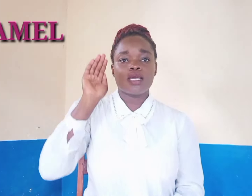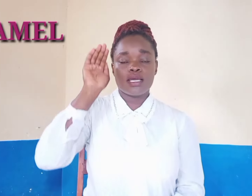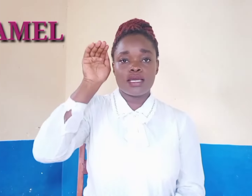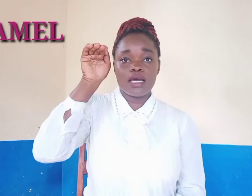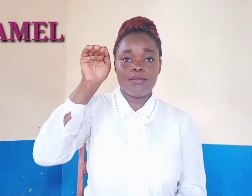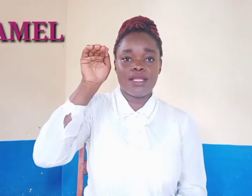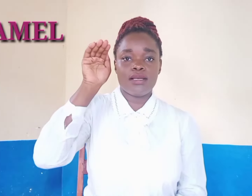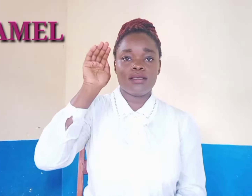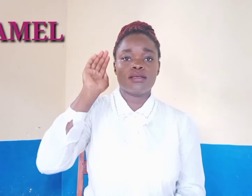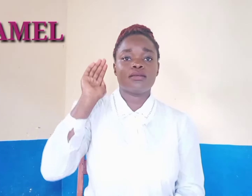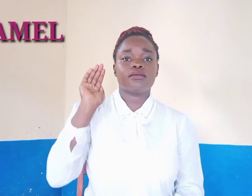camel,